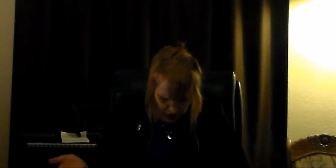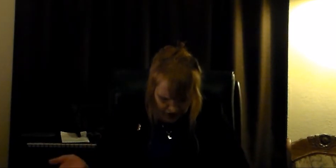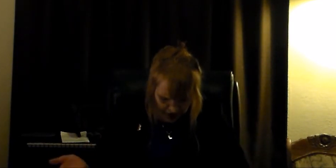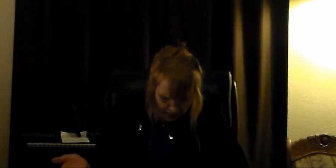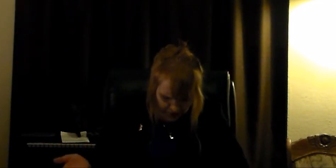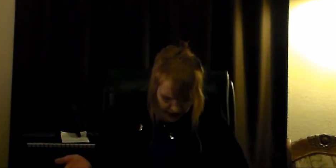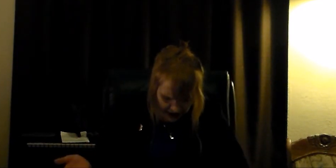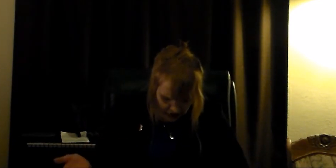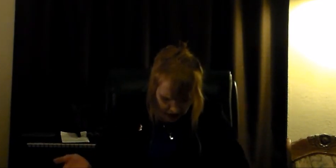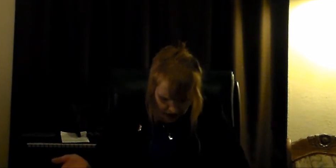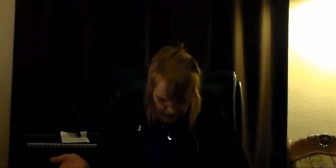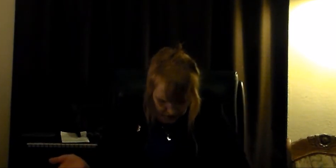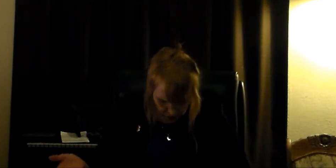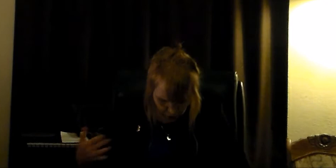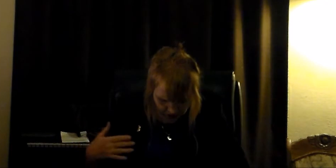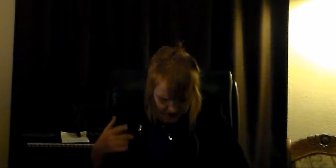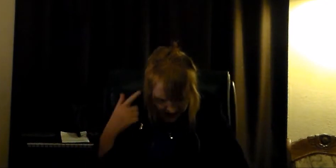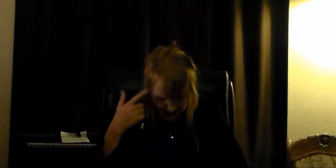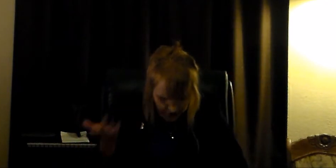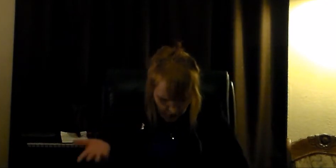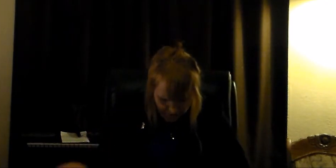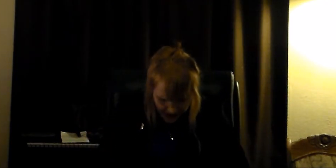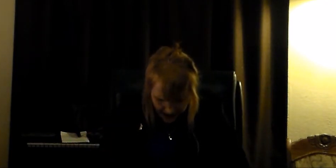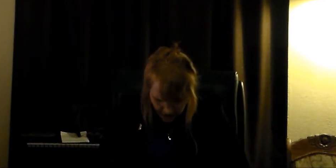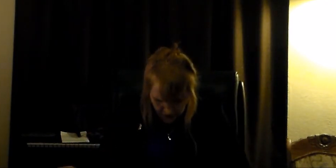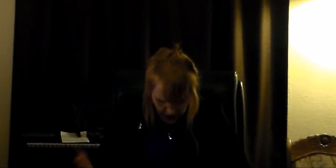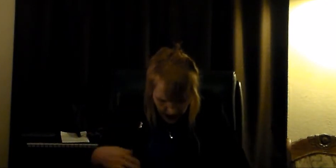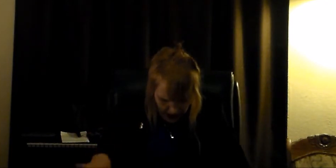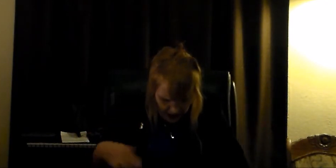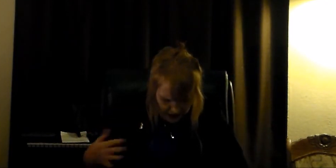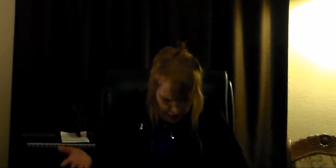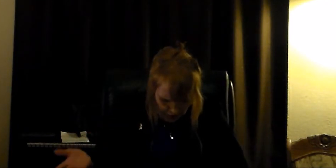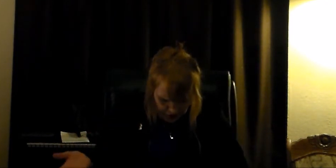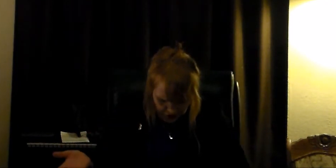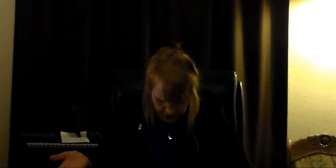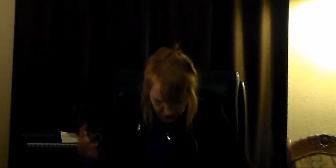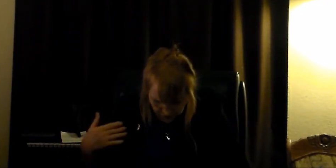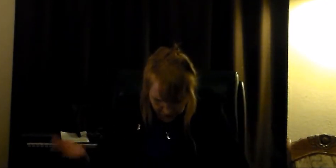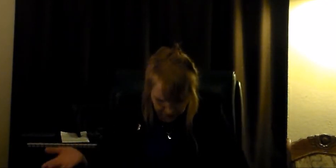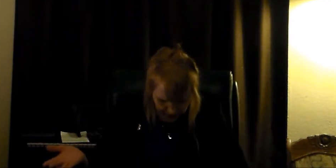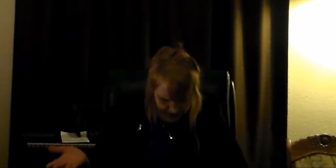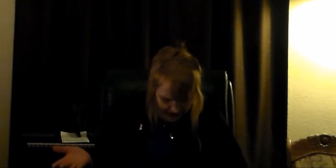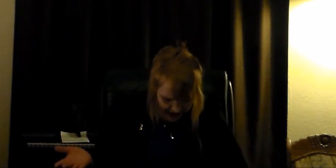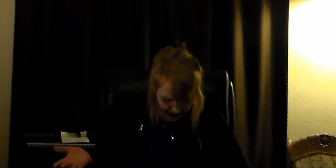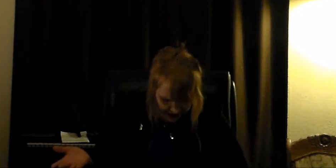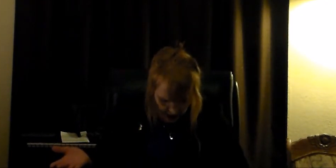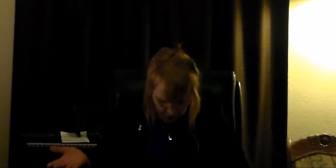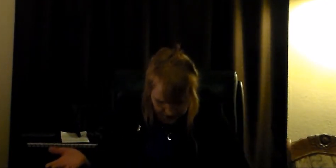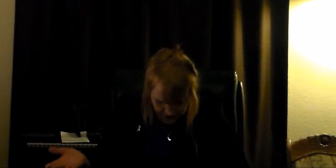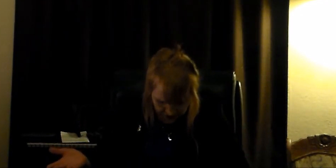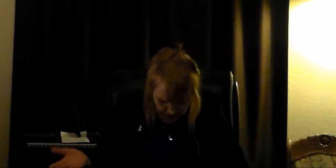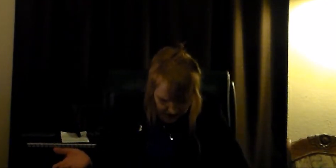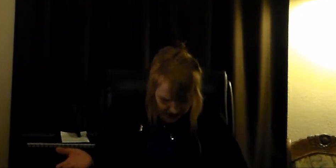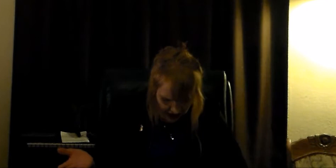I'm trying to help you there on the ones that I know about. I also want to think the river plagues again. I was severely